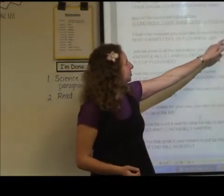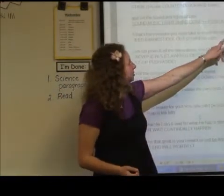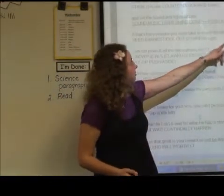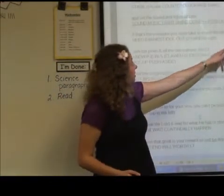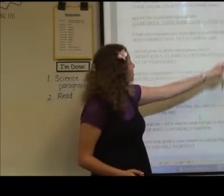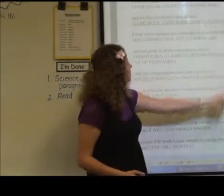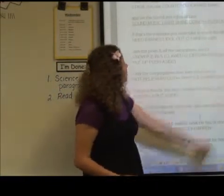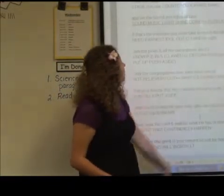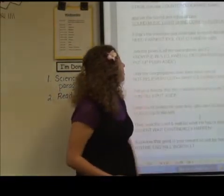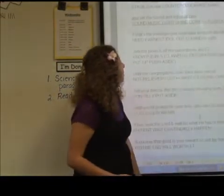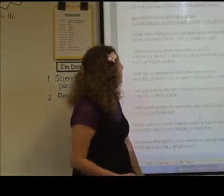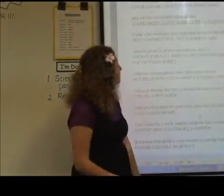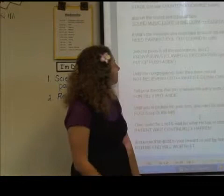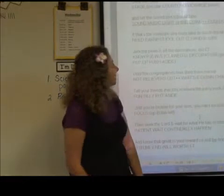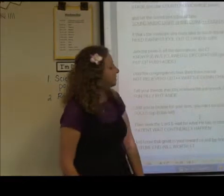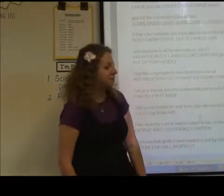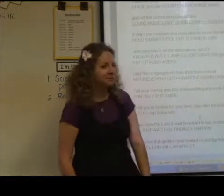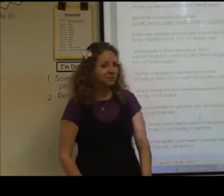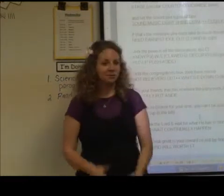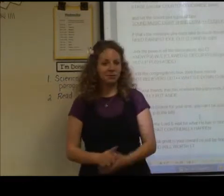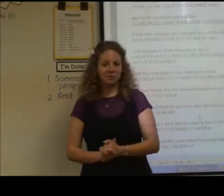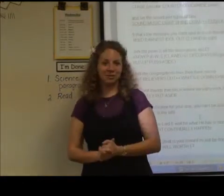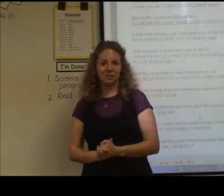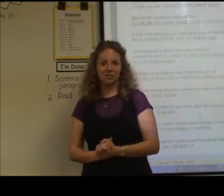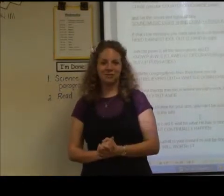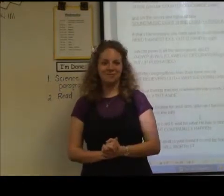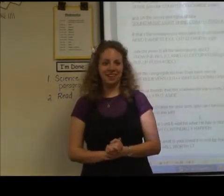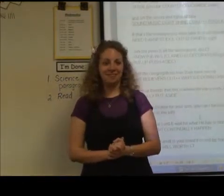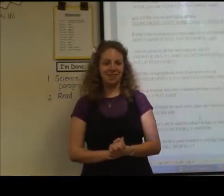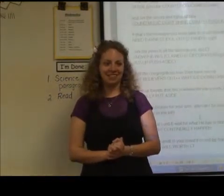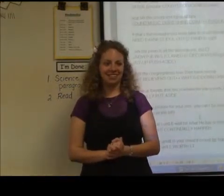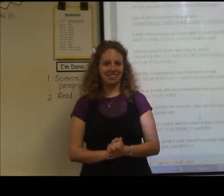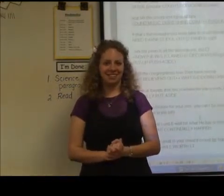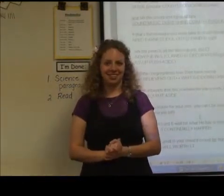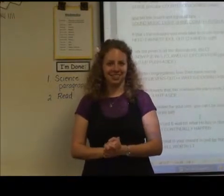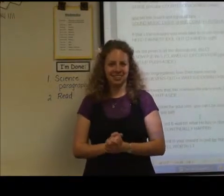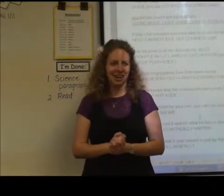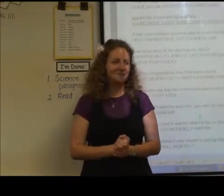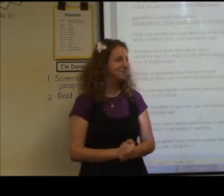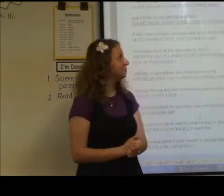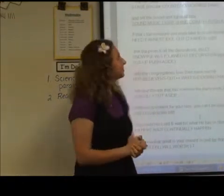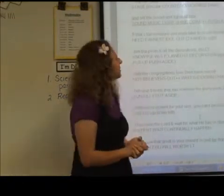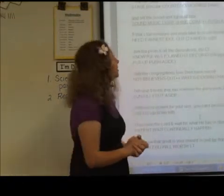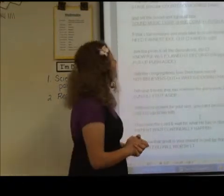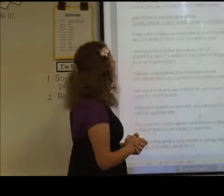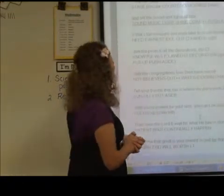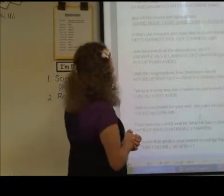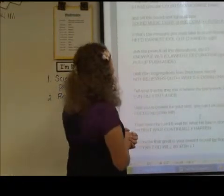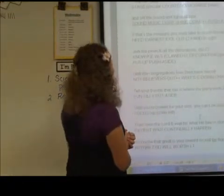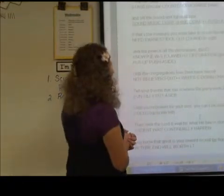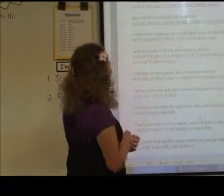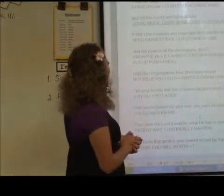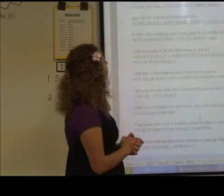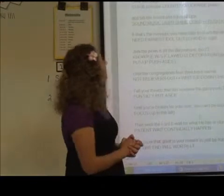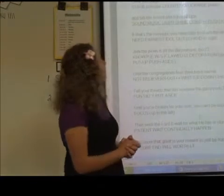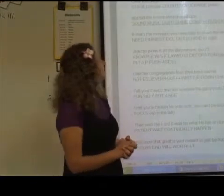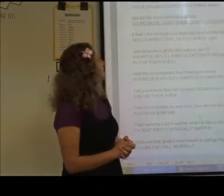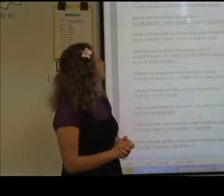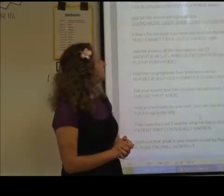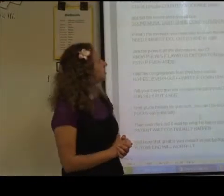little squares. So, anyway, so we're going to go through and practice this song, okay? So, it starts